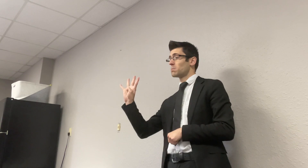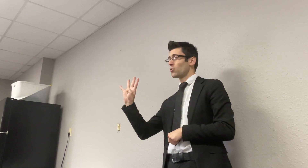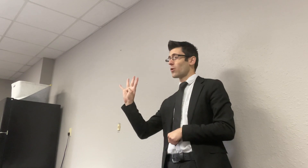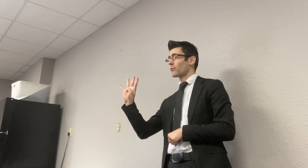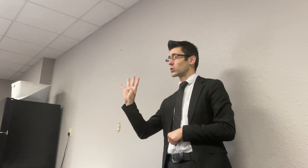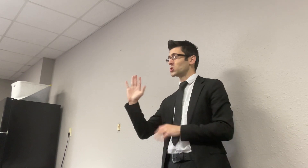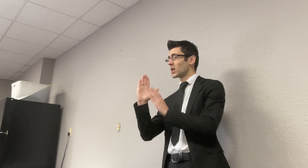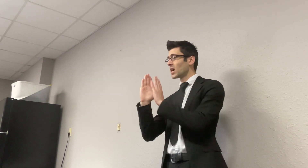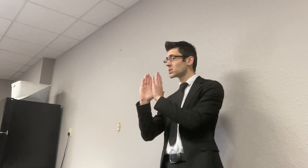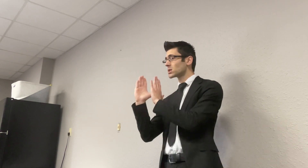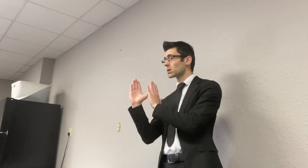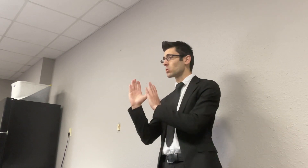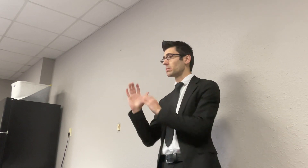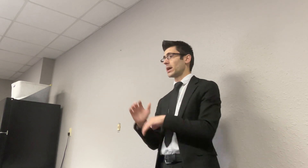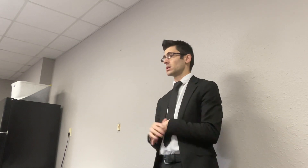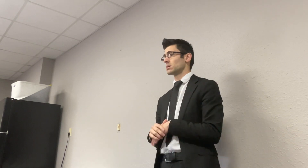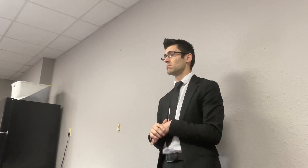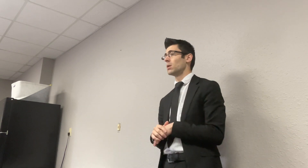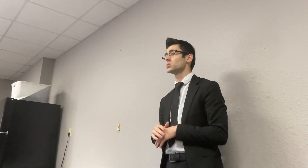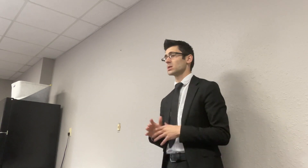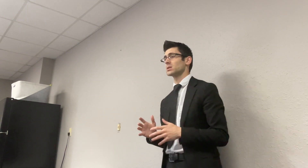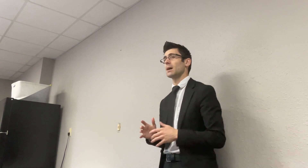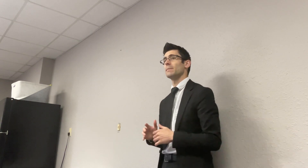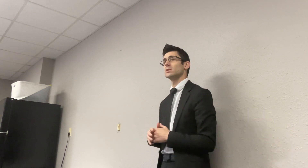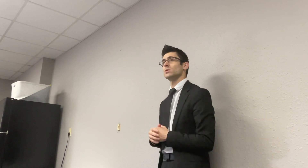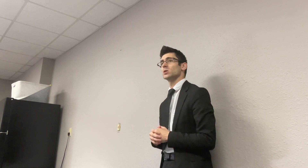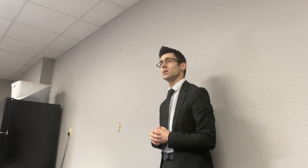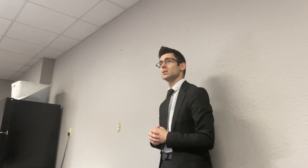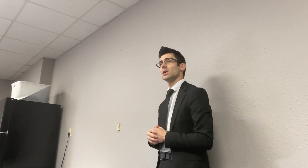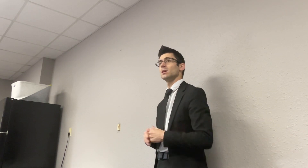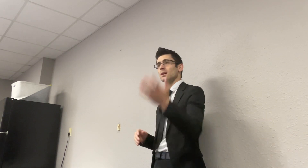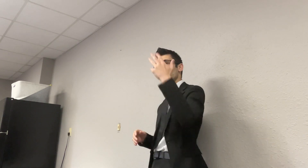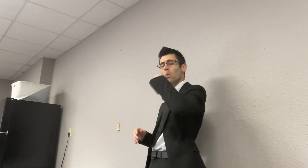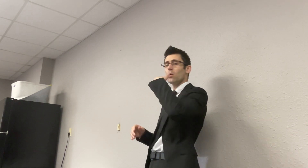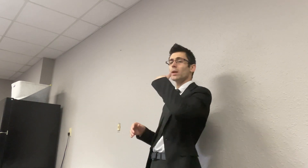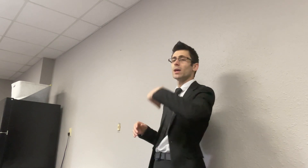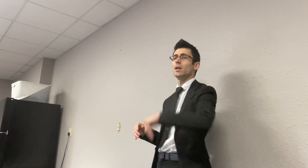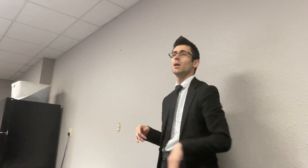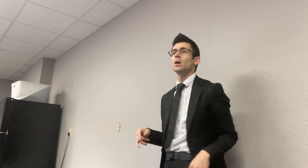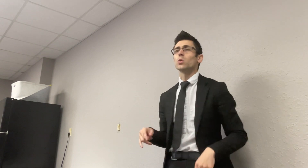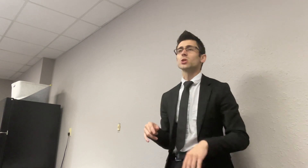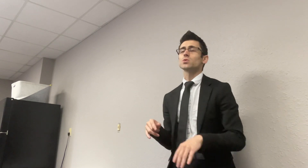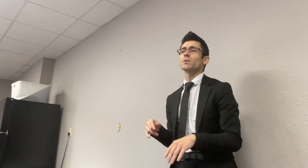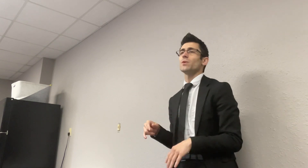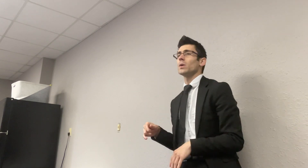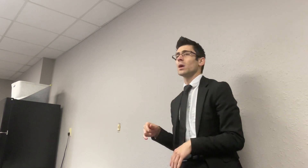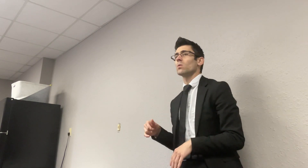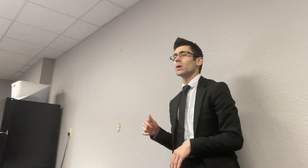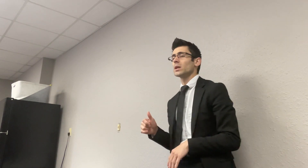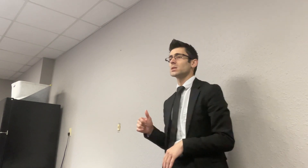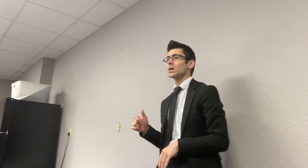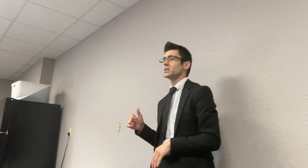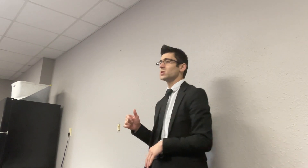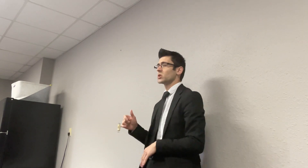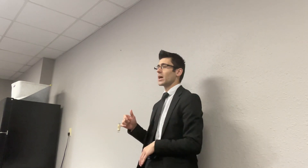move over just a little bit. Most of the time, that's what you're going to see. Come on in. We're just reviewing what it is that I sent you